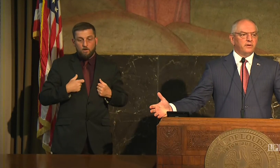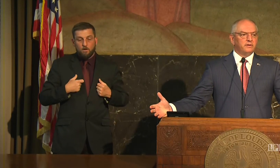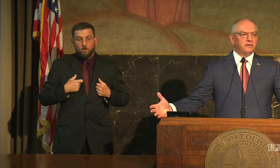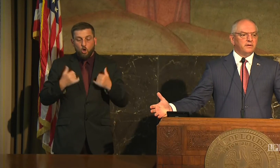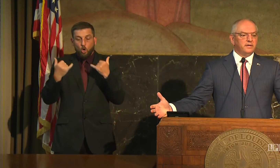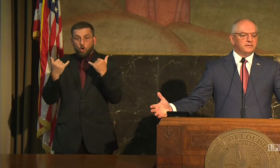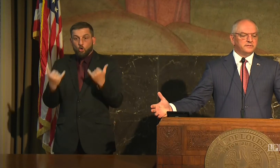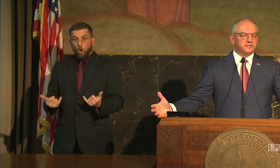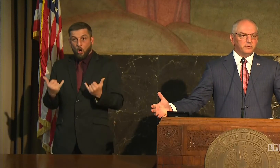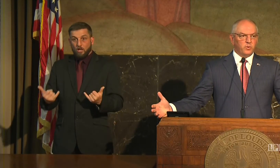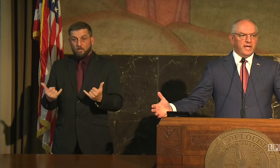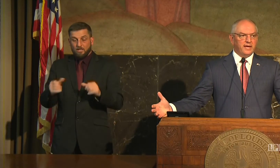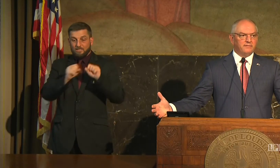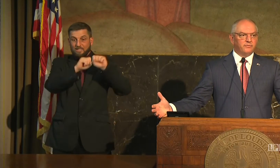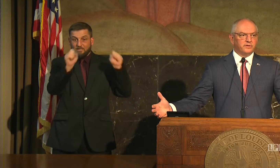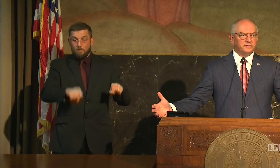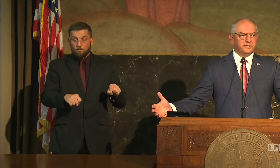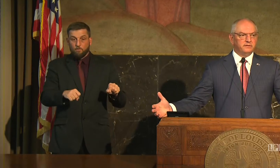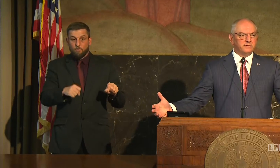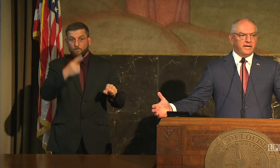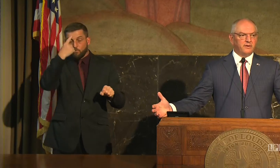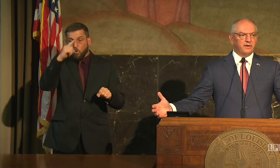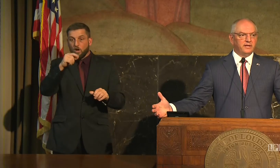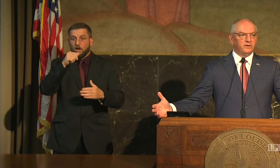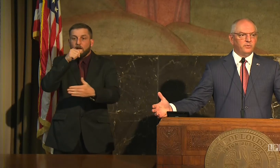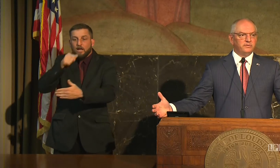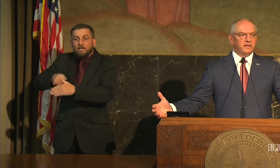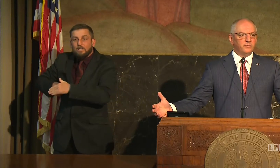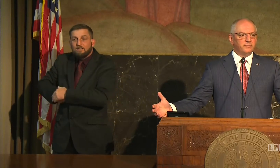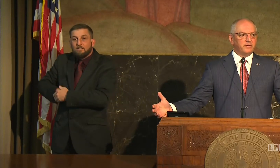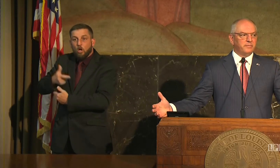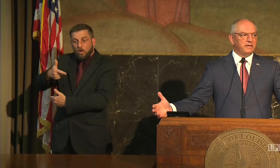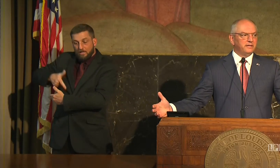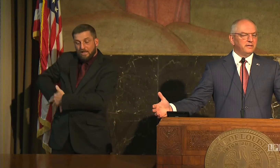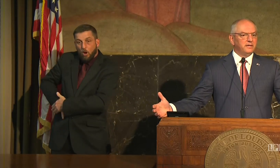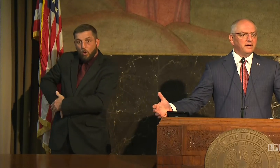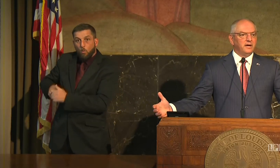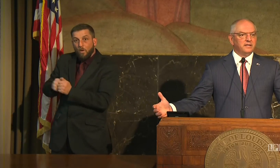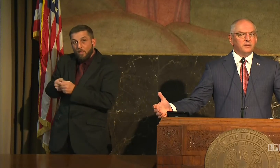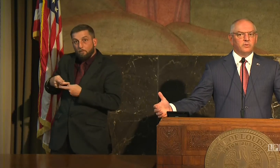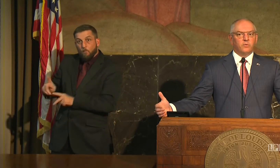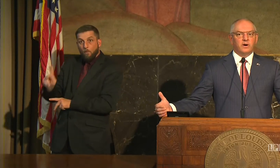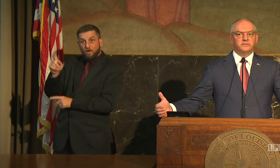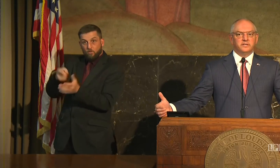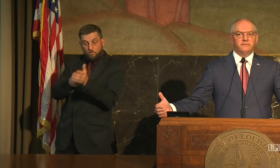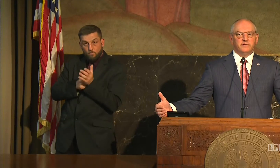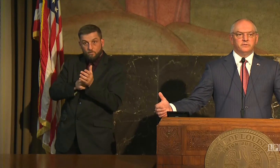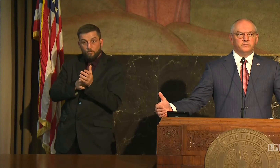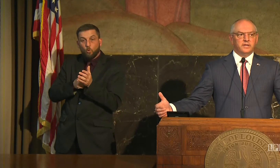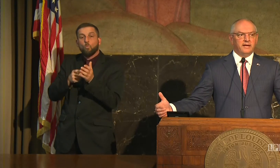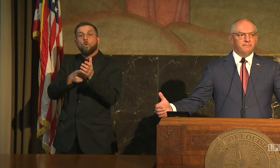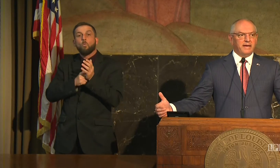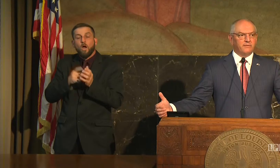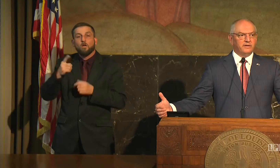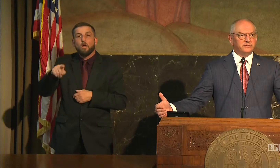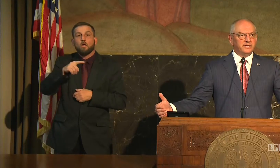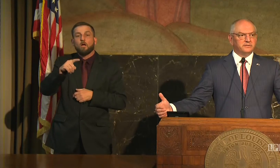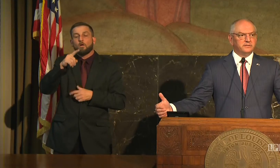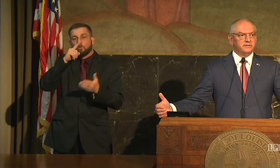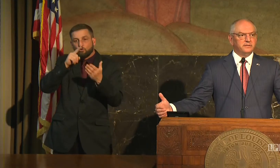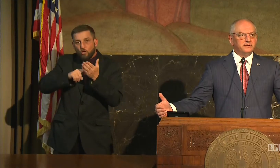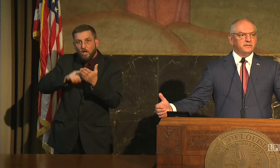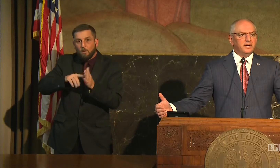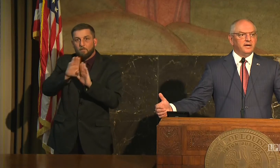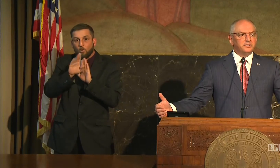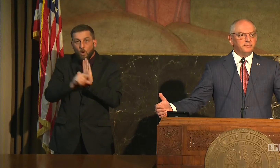The current system we have for concealed carry in Louisiana with a permit that requires individuals to have background